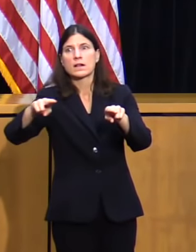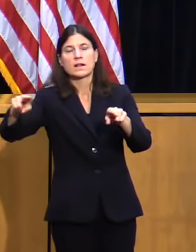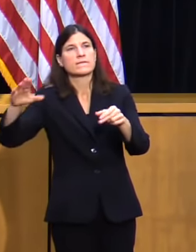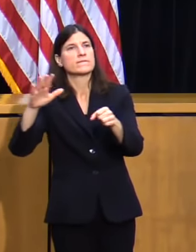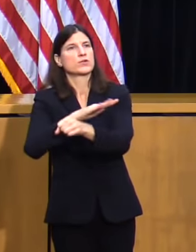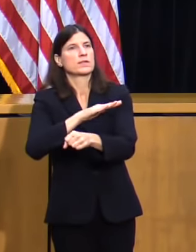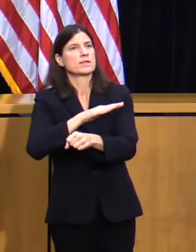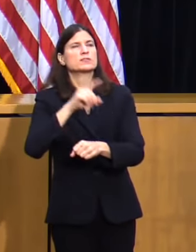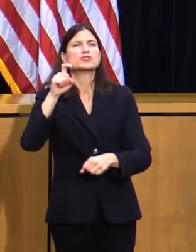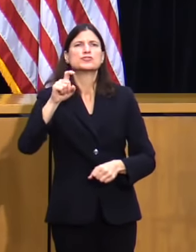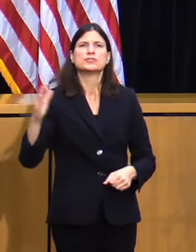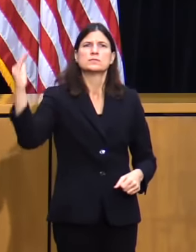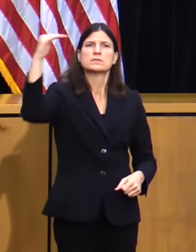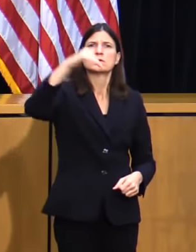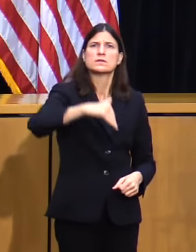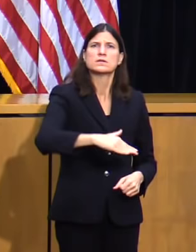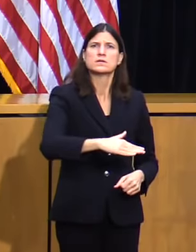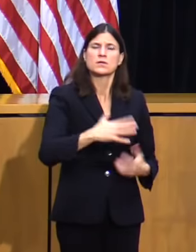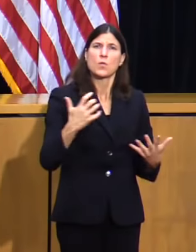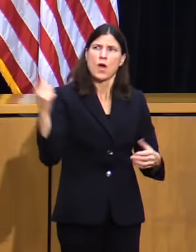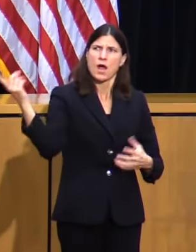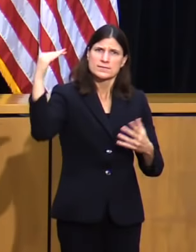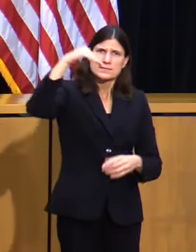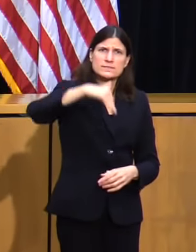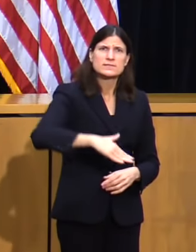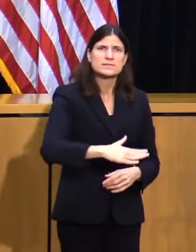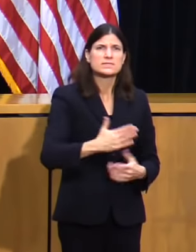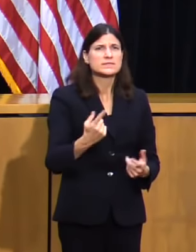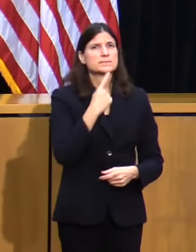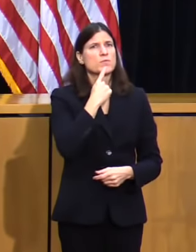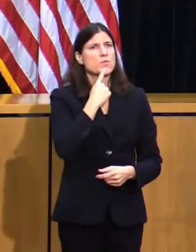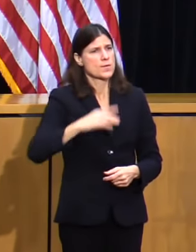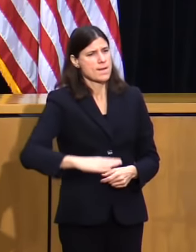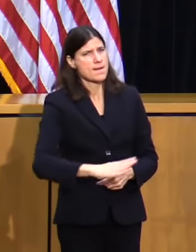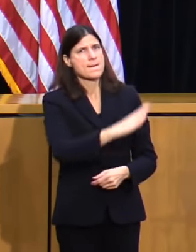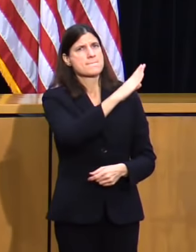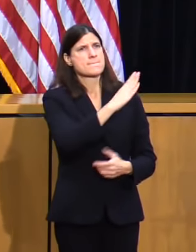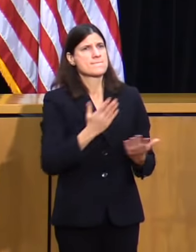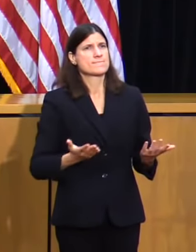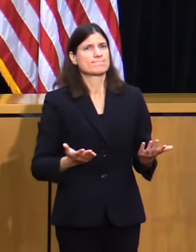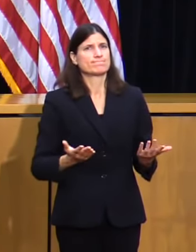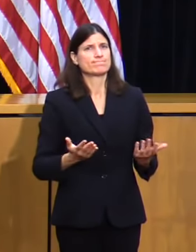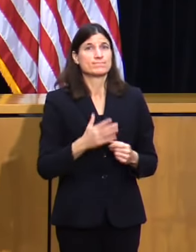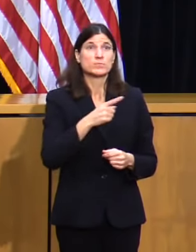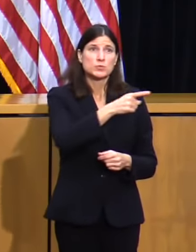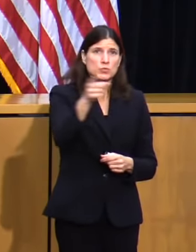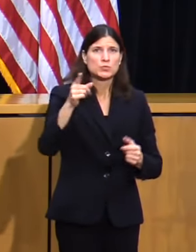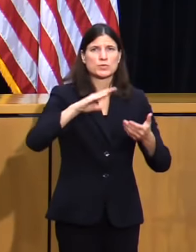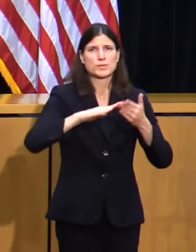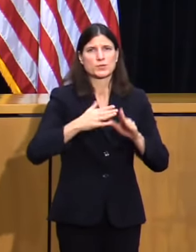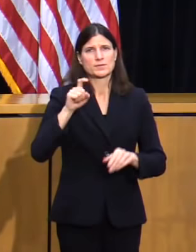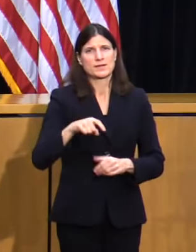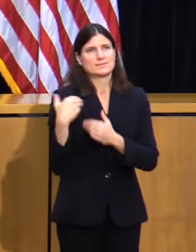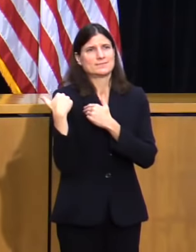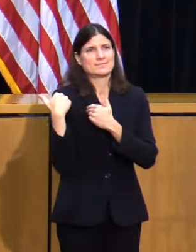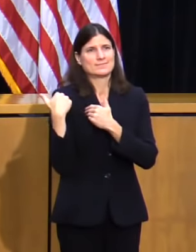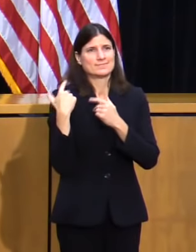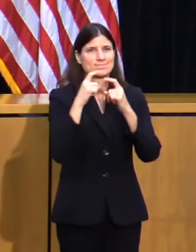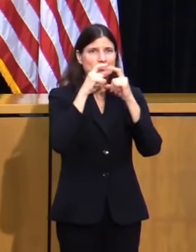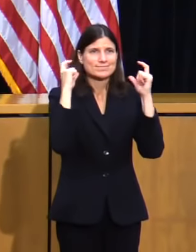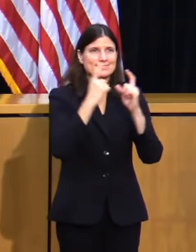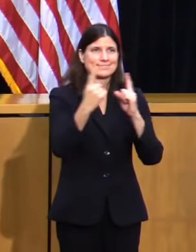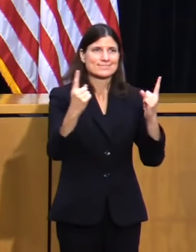can play, as individuals, as families, a big role in reducing the spread